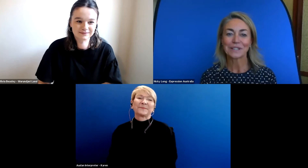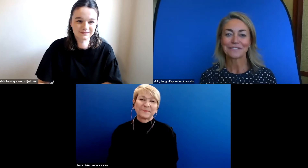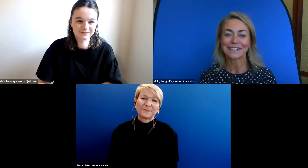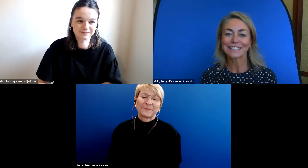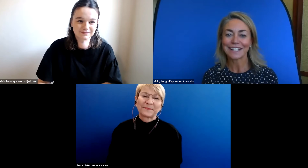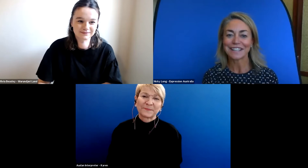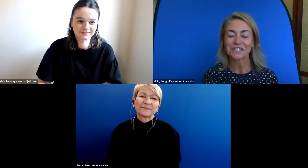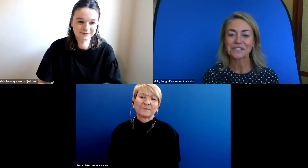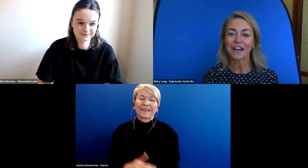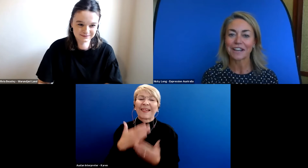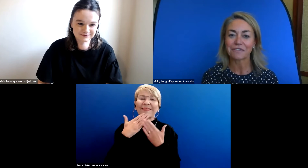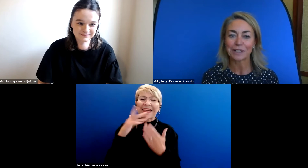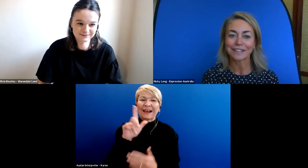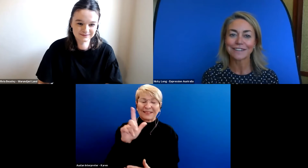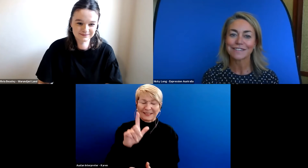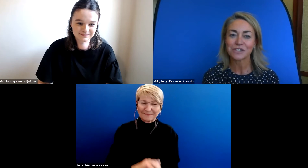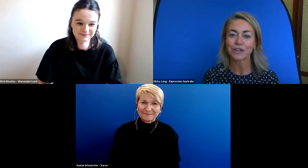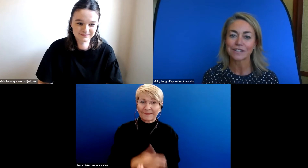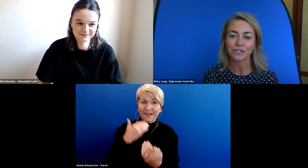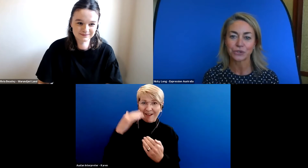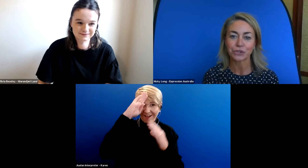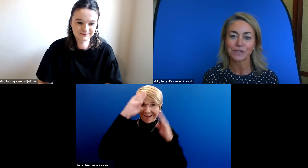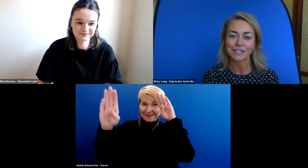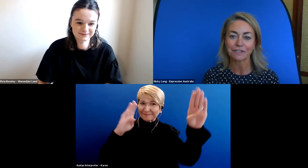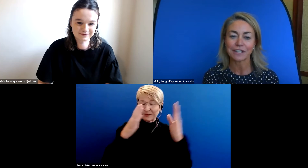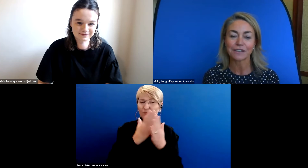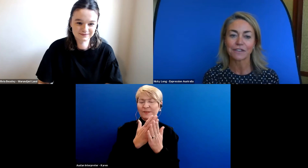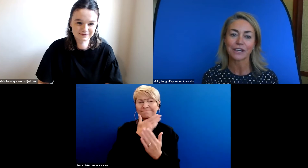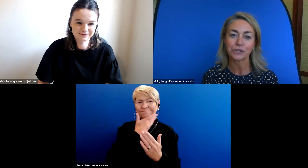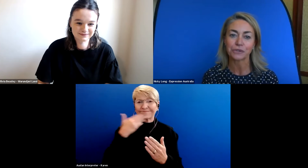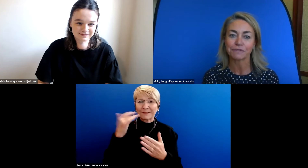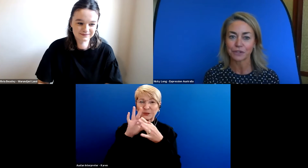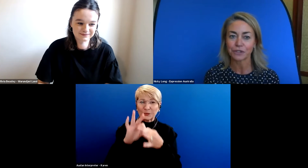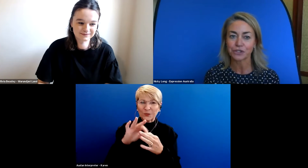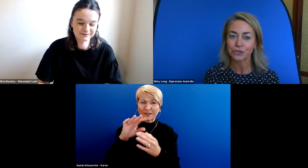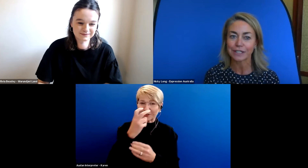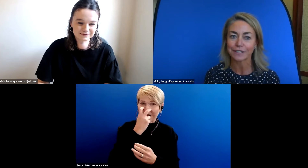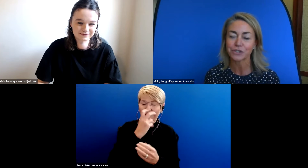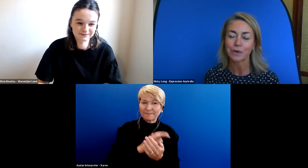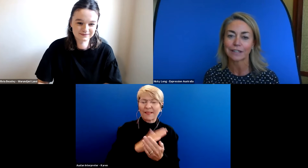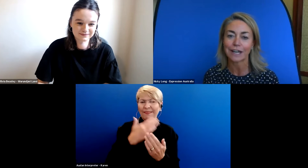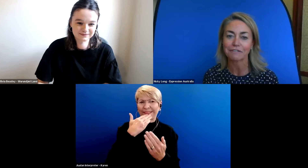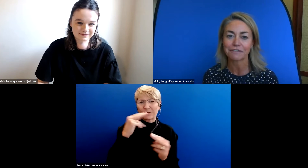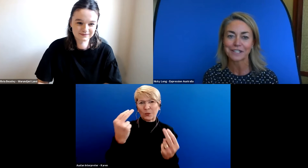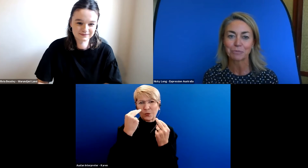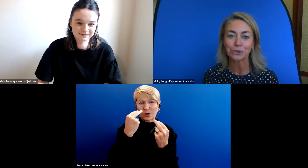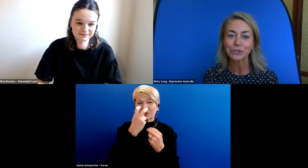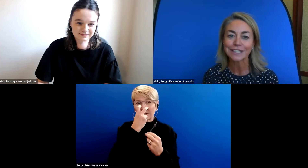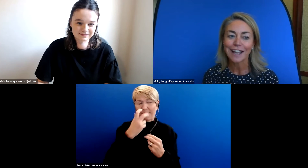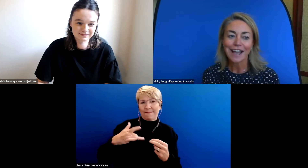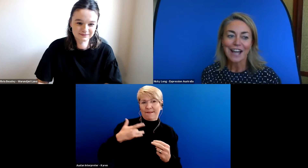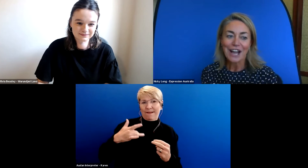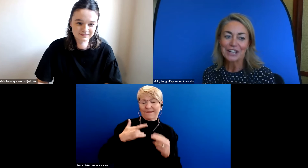Thank you, Olivia, and hi, everyone. So nice to join you this evening, and thank you for tuning in to our live